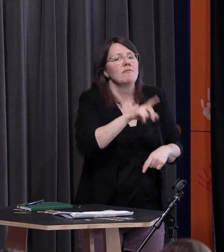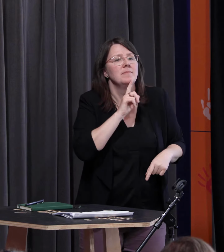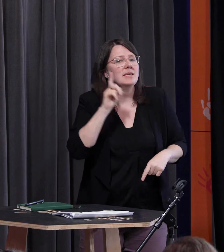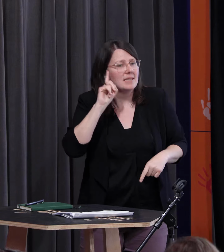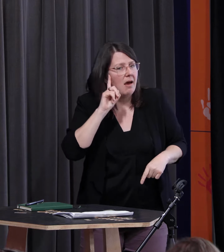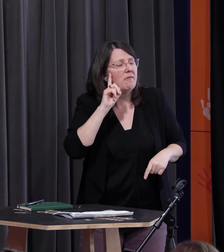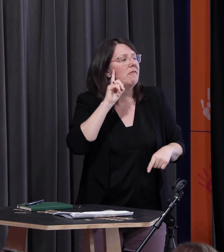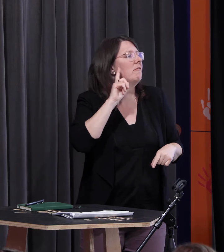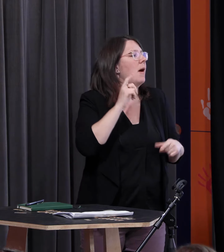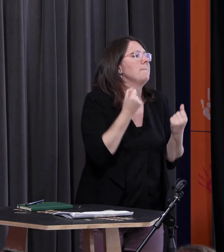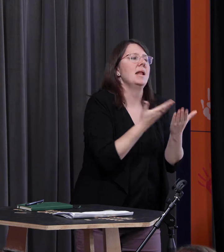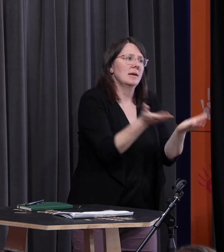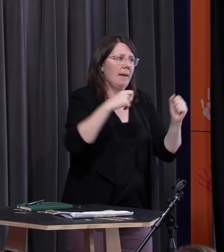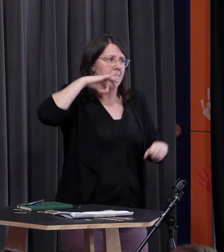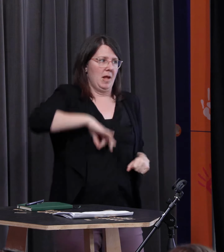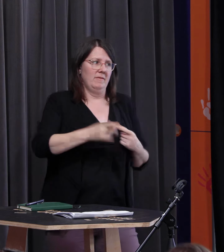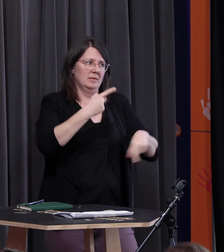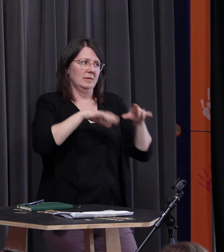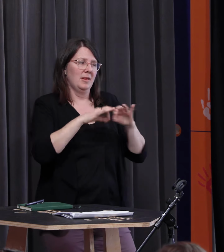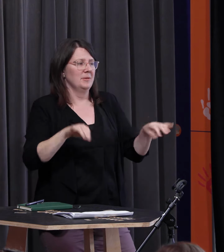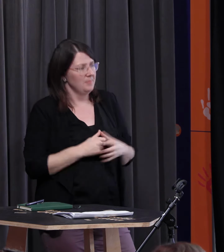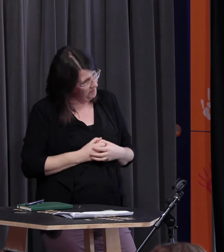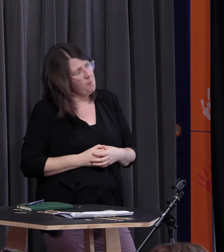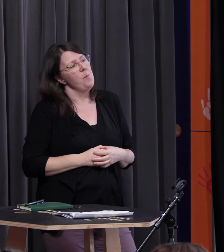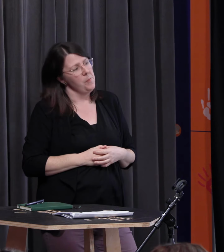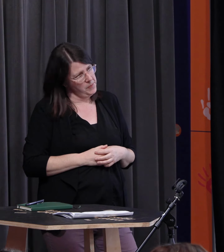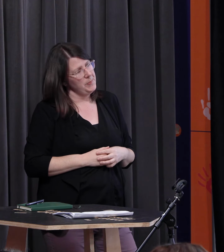language. Thanks. Thanks for your comment.